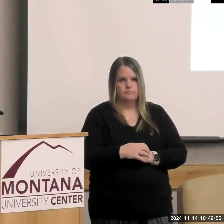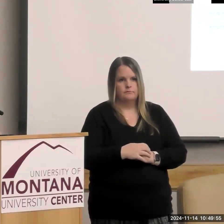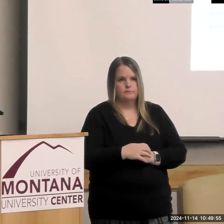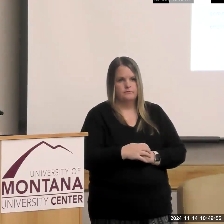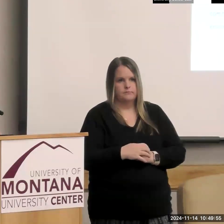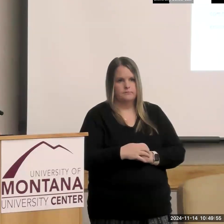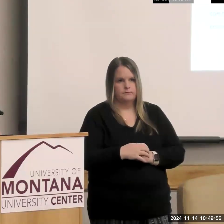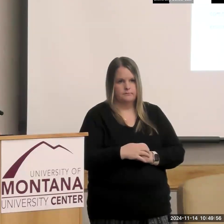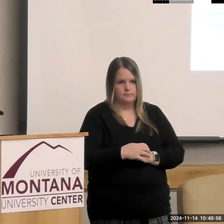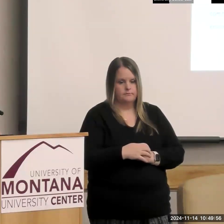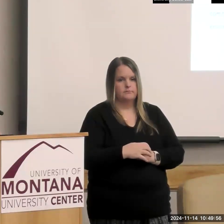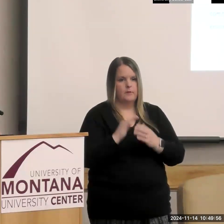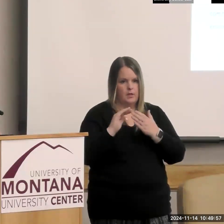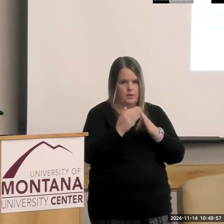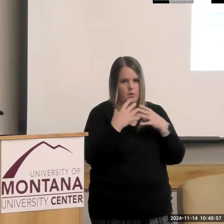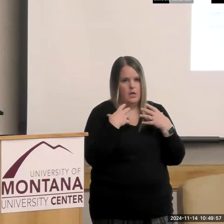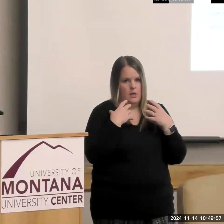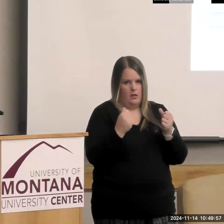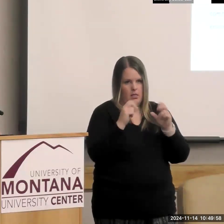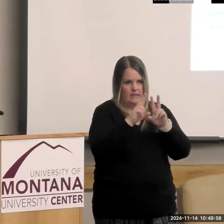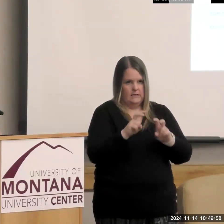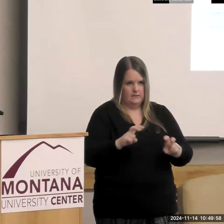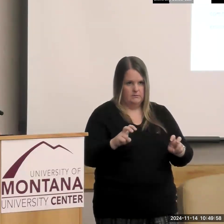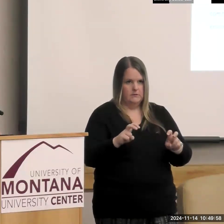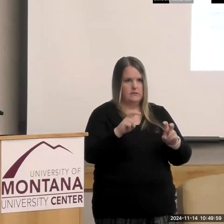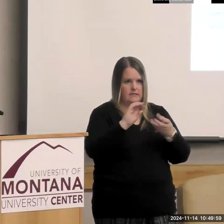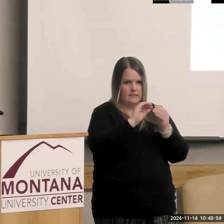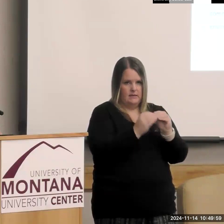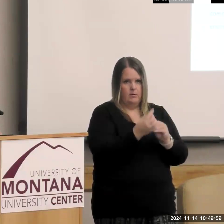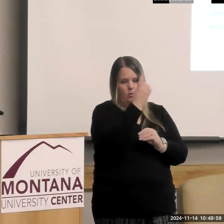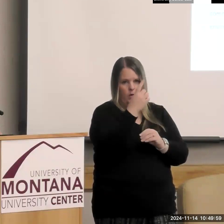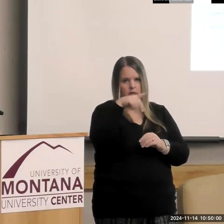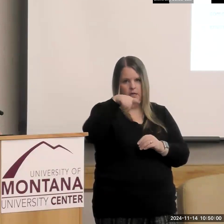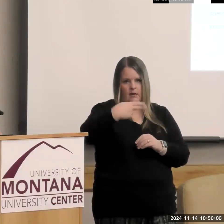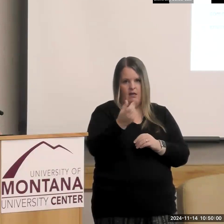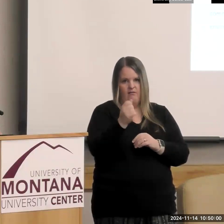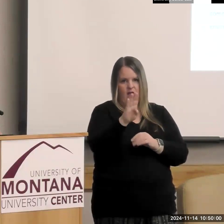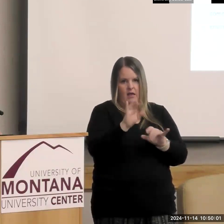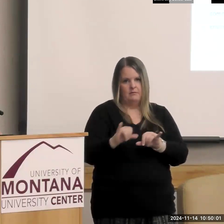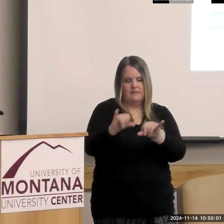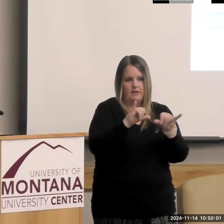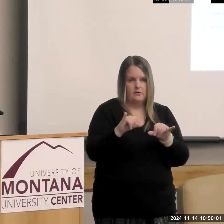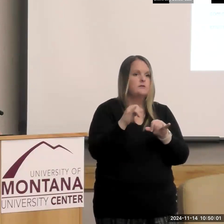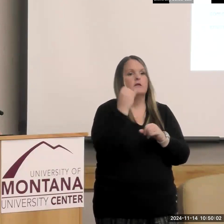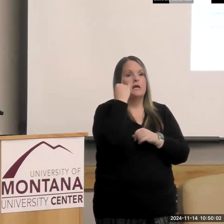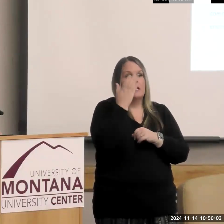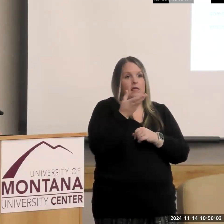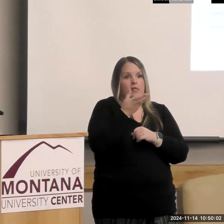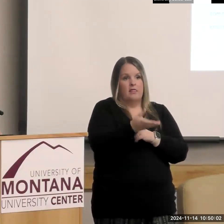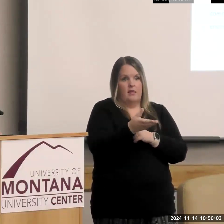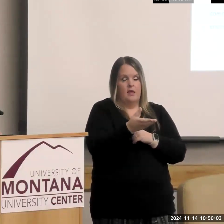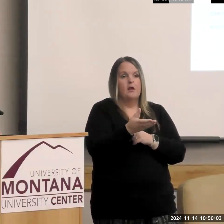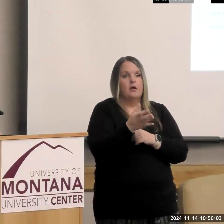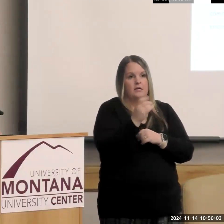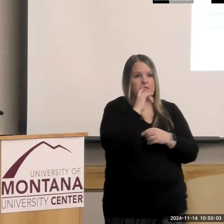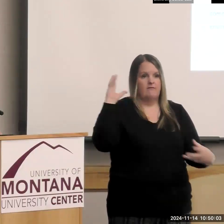assessment, that was the one that was in domain 1 in those FAB standards. The idea there is to really have that comprehensive